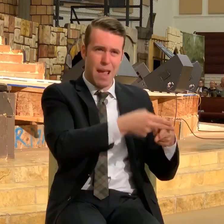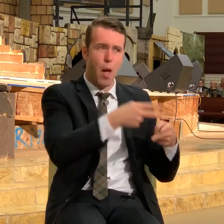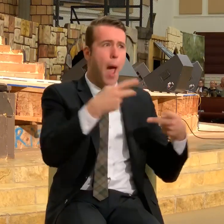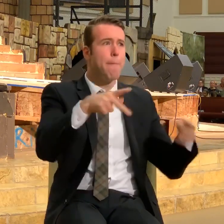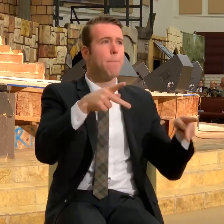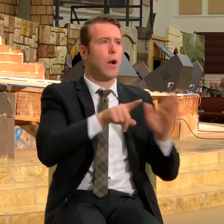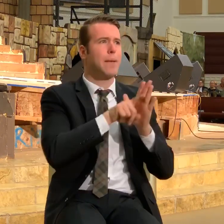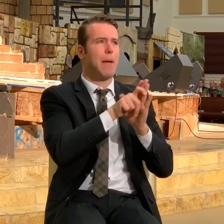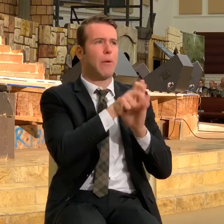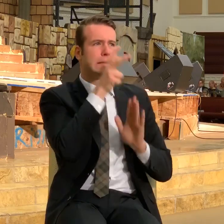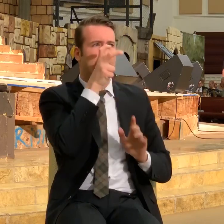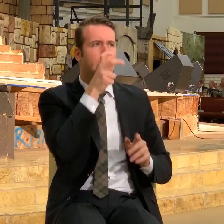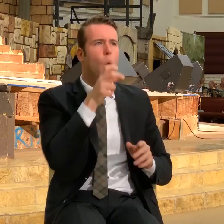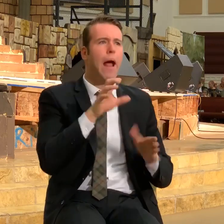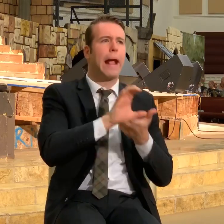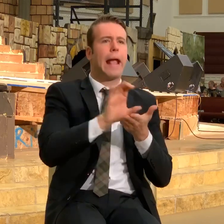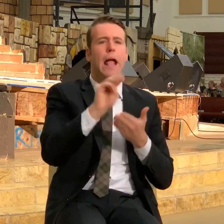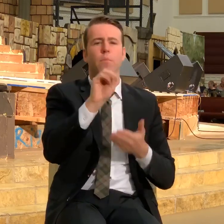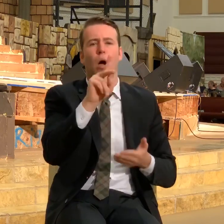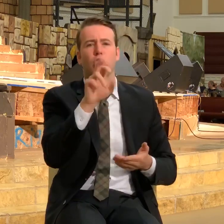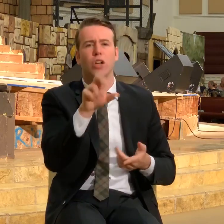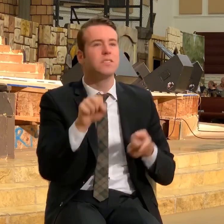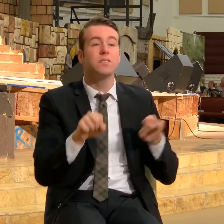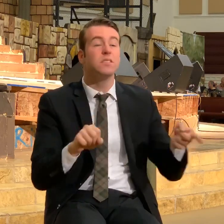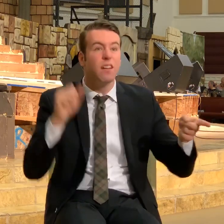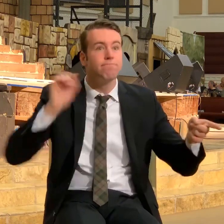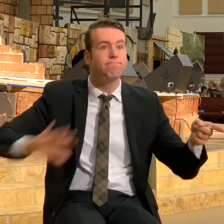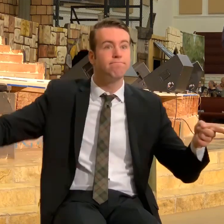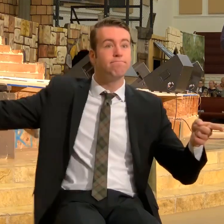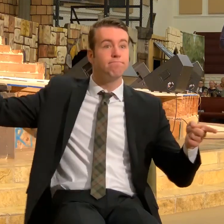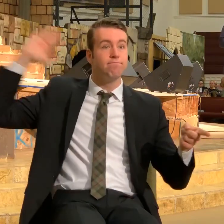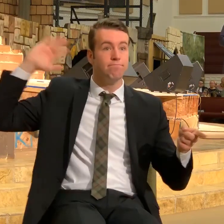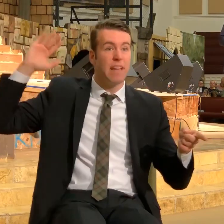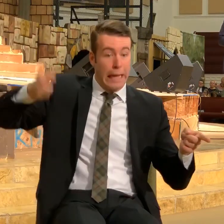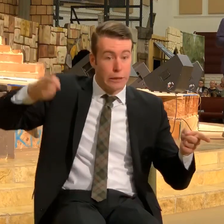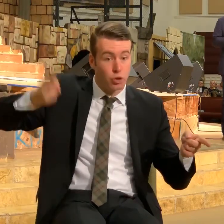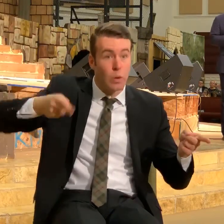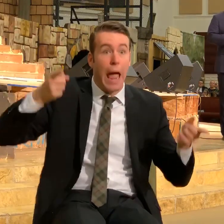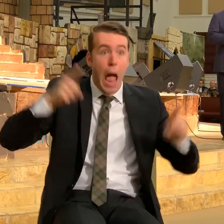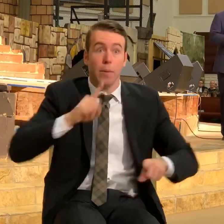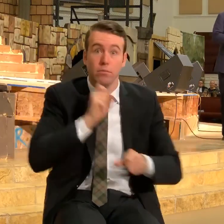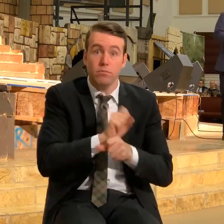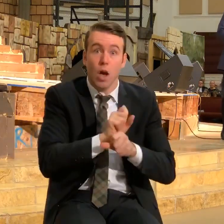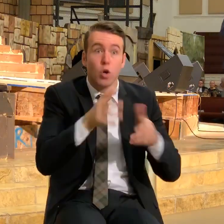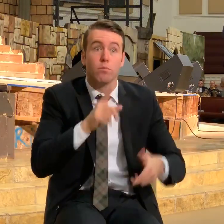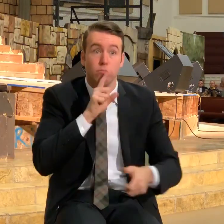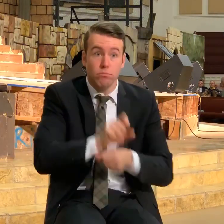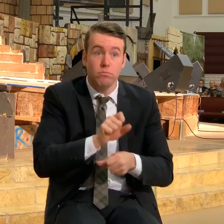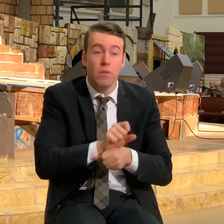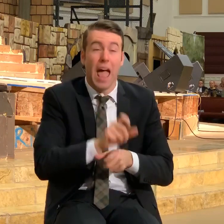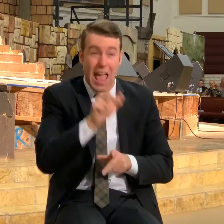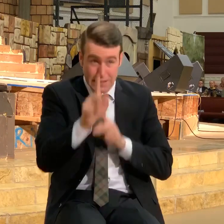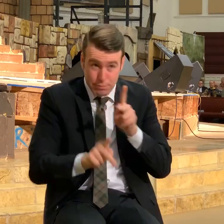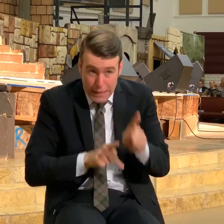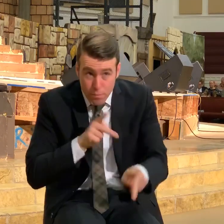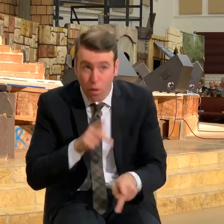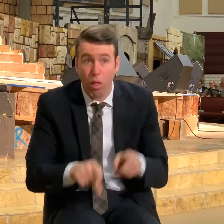party parasite? This is from antiquity. This is what the Bible is using. There were